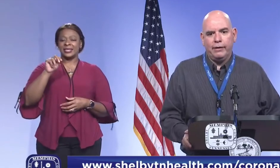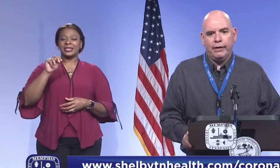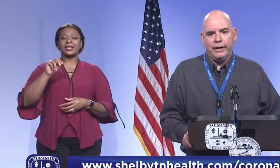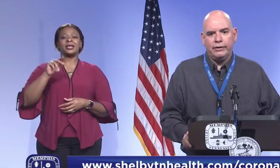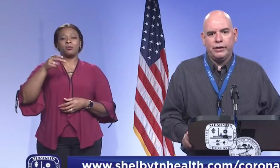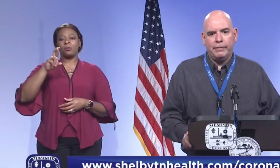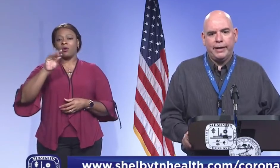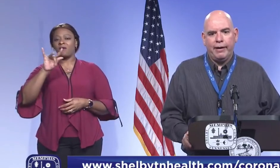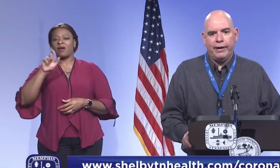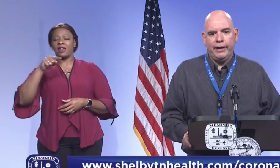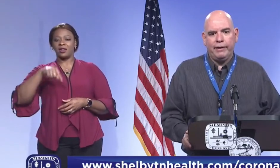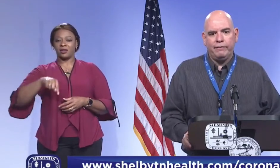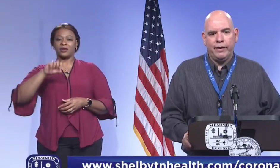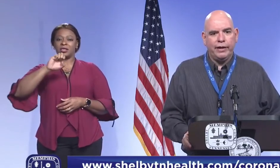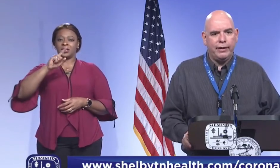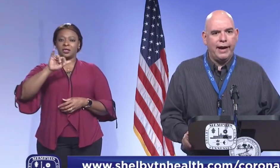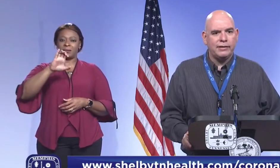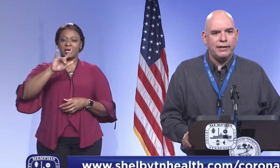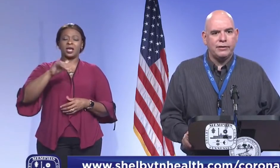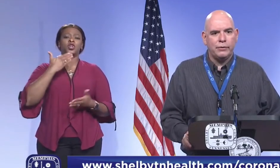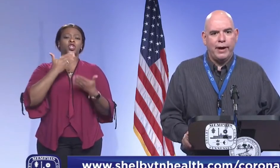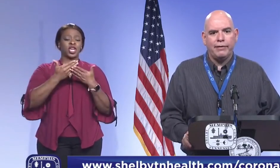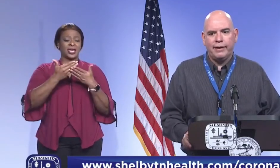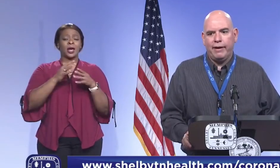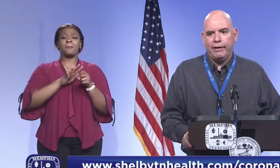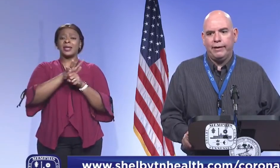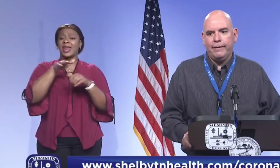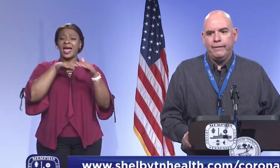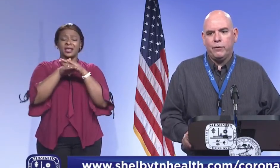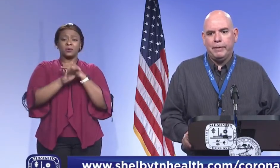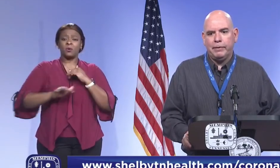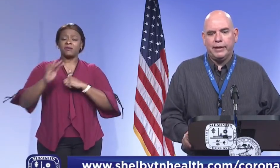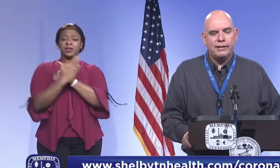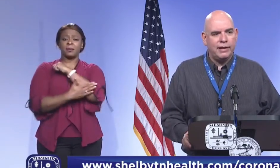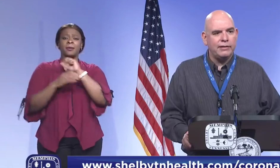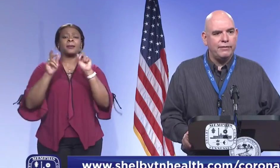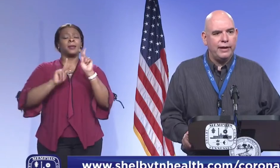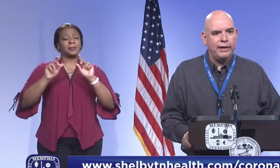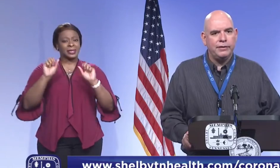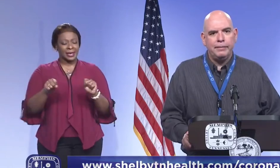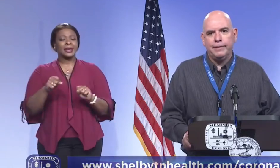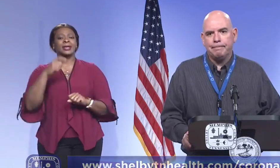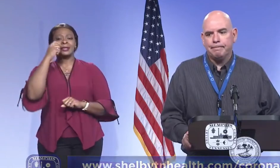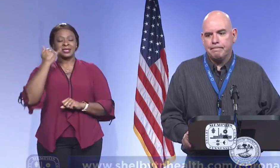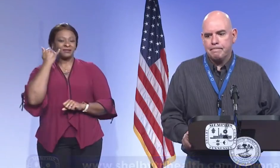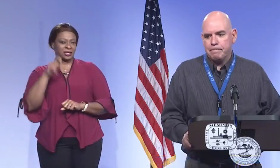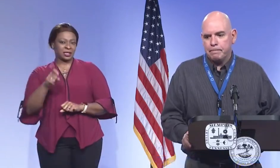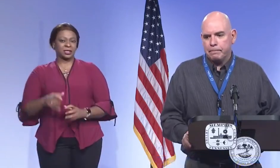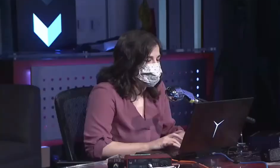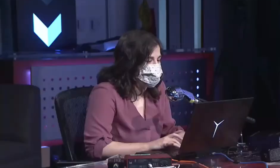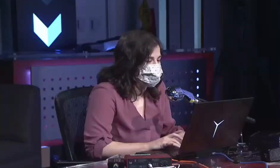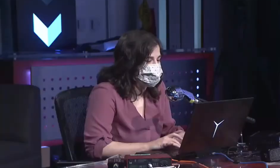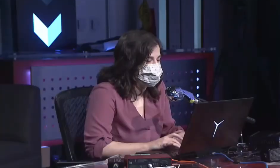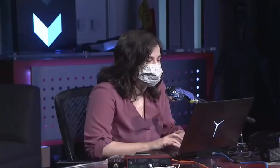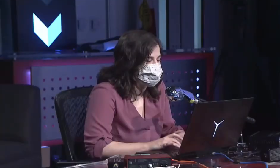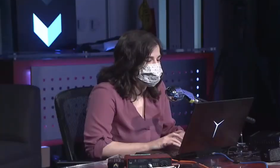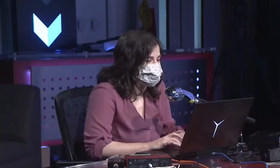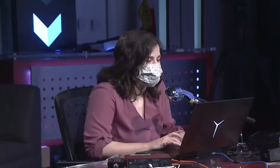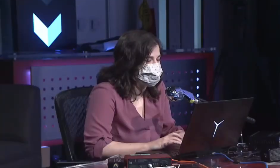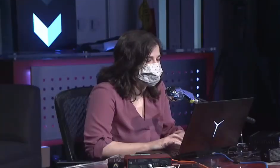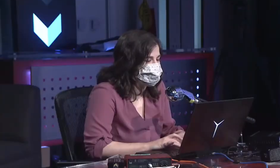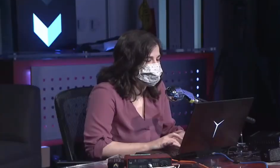here in Shelby County and very good access throughout the county for people to get tested if they need to be. Sam Hardiman,